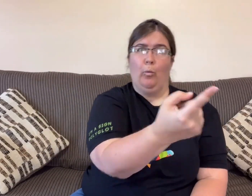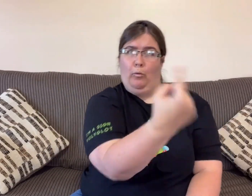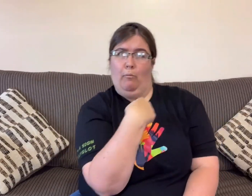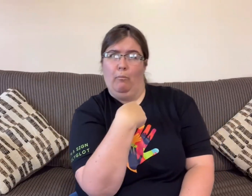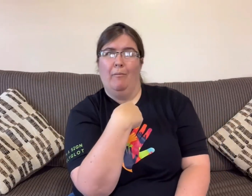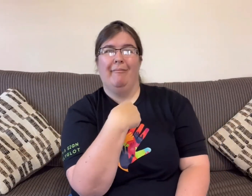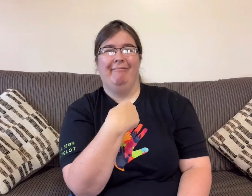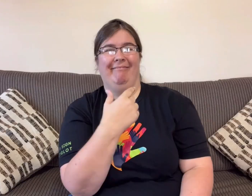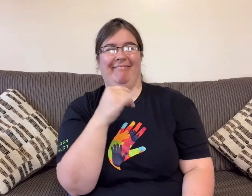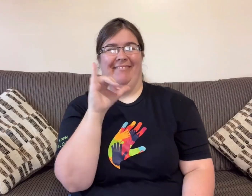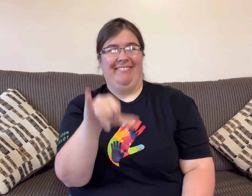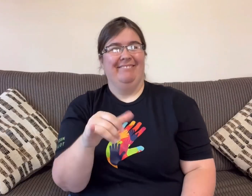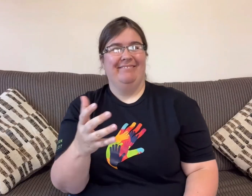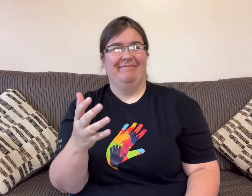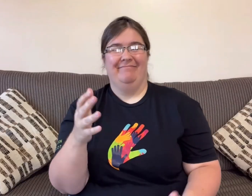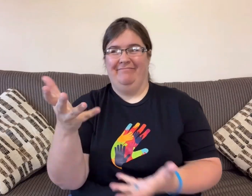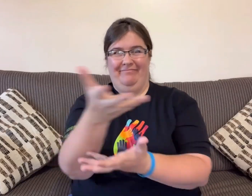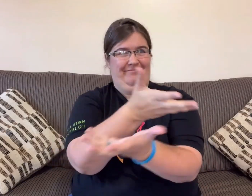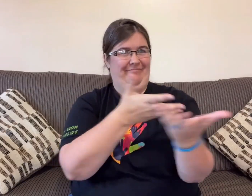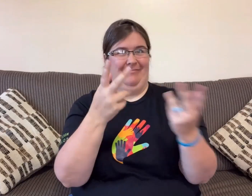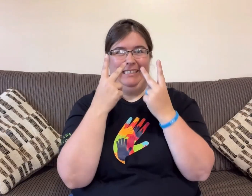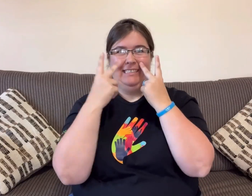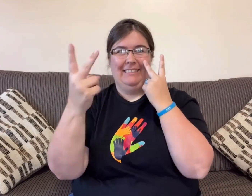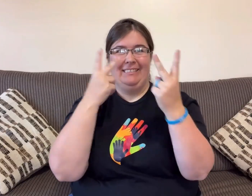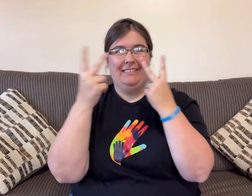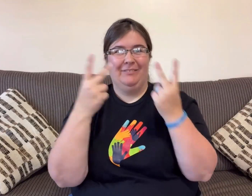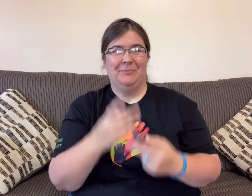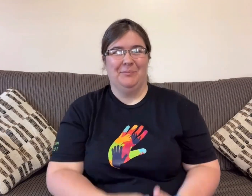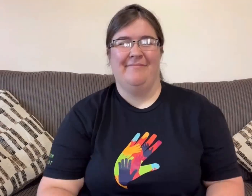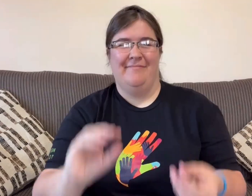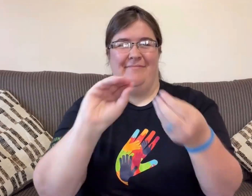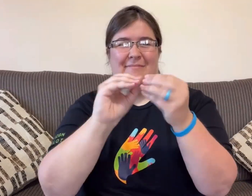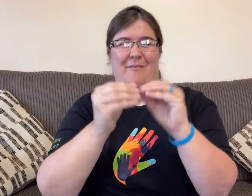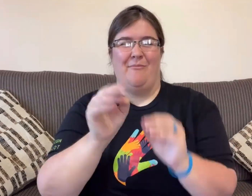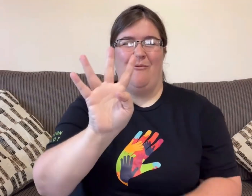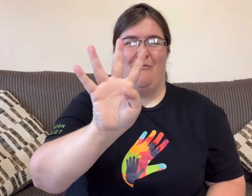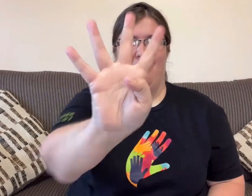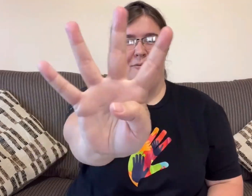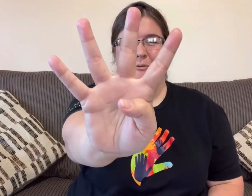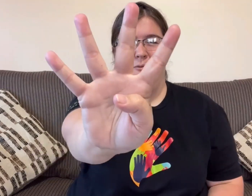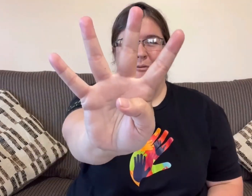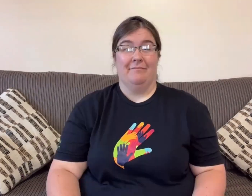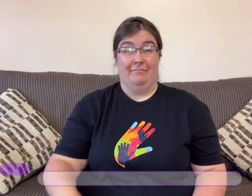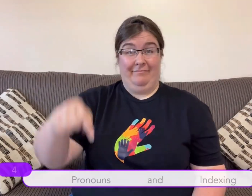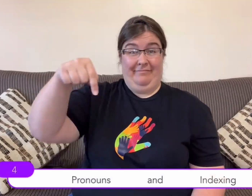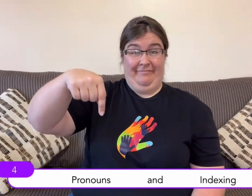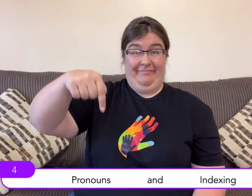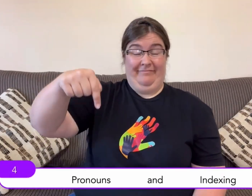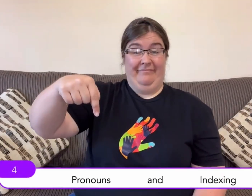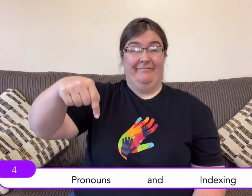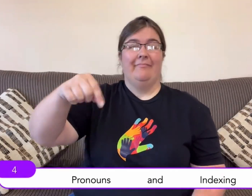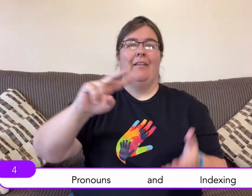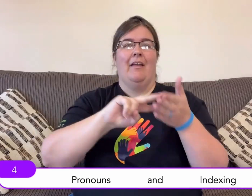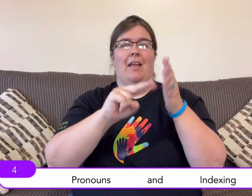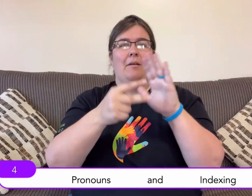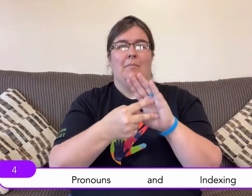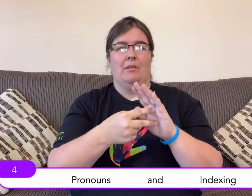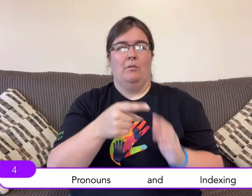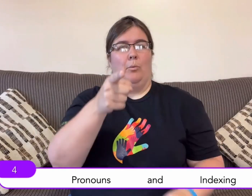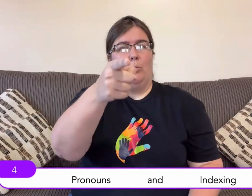home. You use the visual space in front of you. Number four, pronouns and indexing. So pronouns is like you